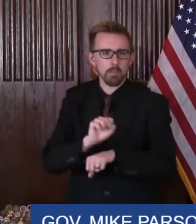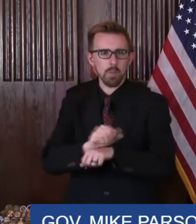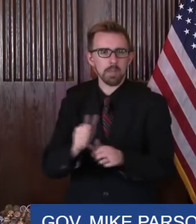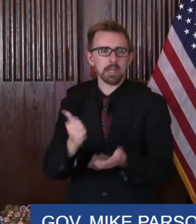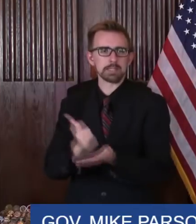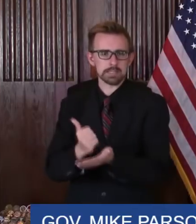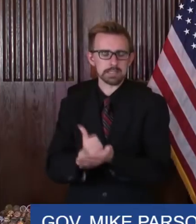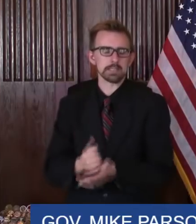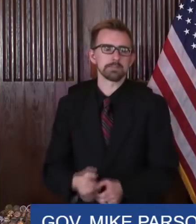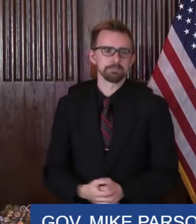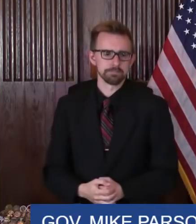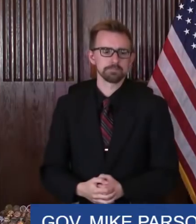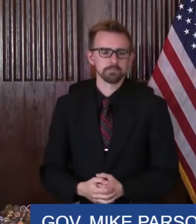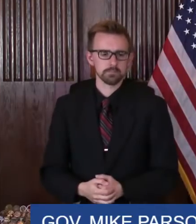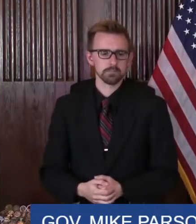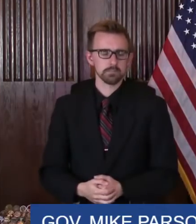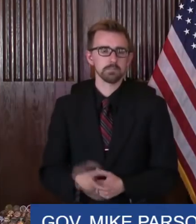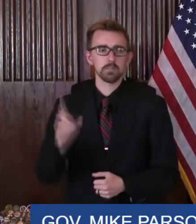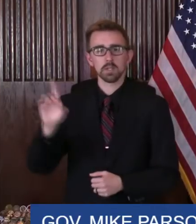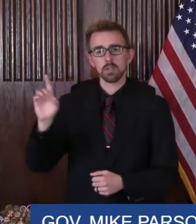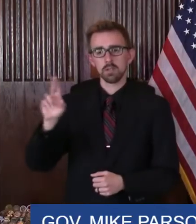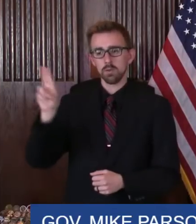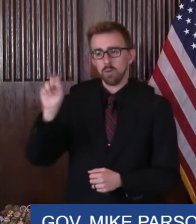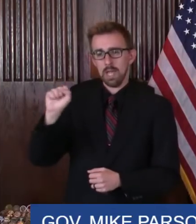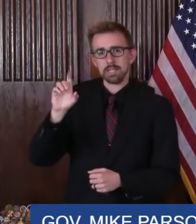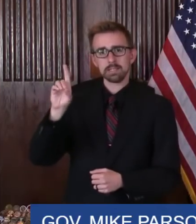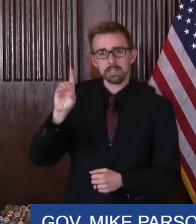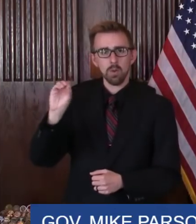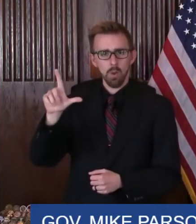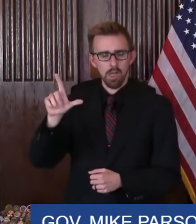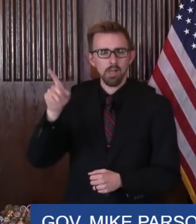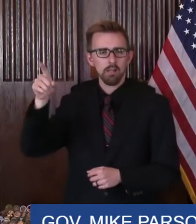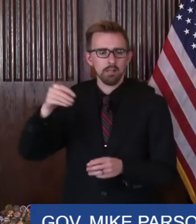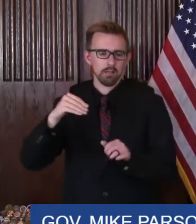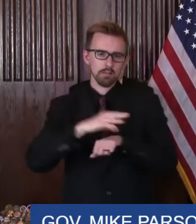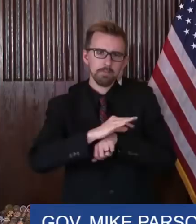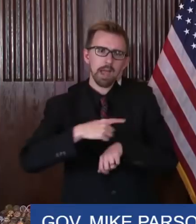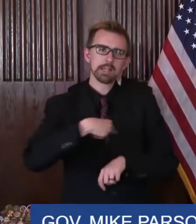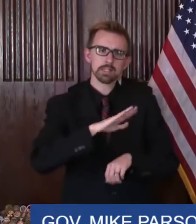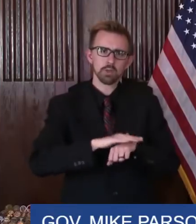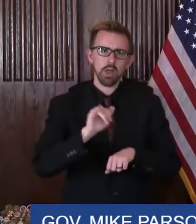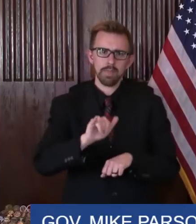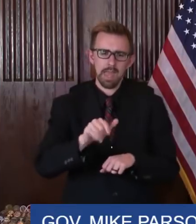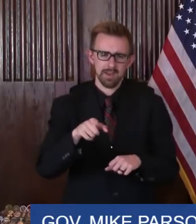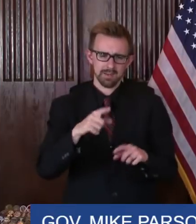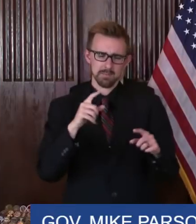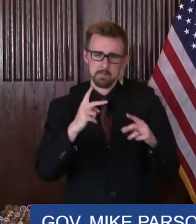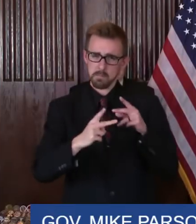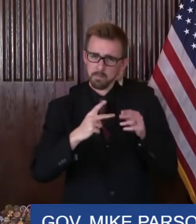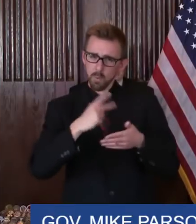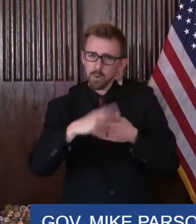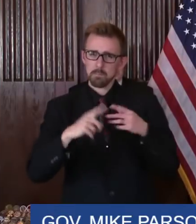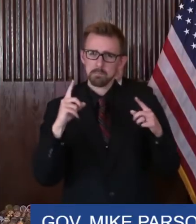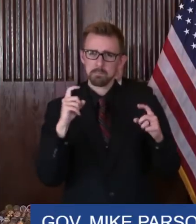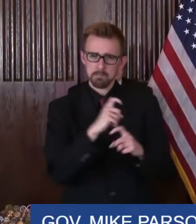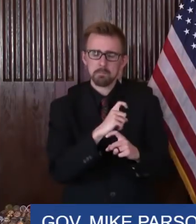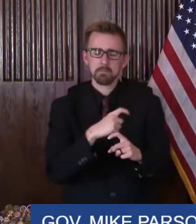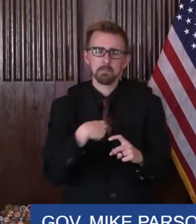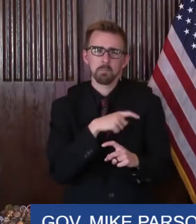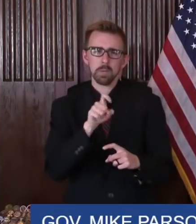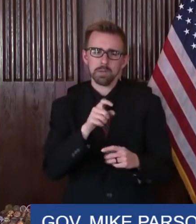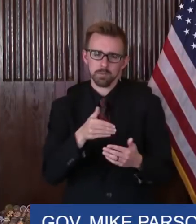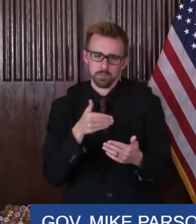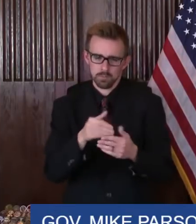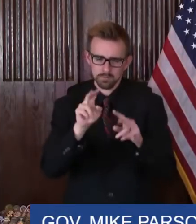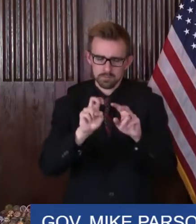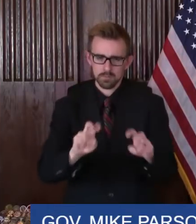5th, Missouri received guidance from the U.S. Department of Labor on PUA. And because of the complexity of that program, we need to closely analyze